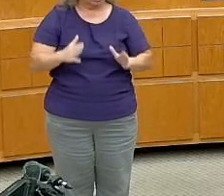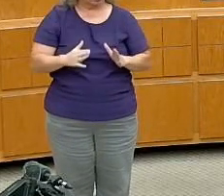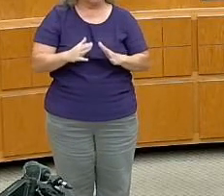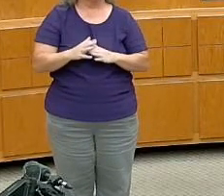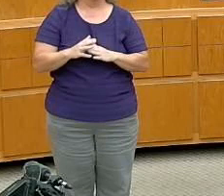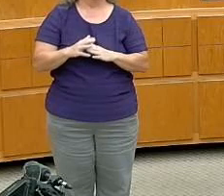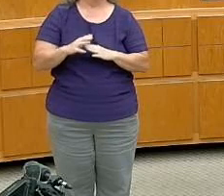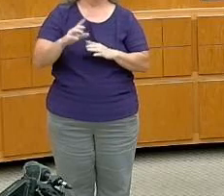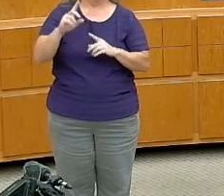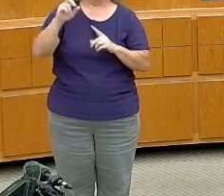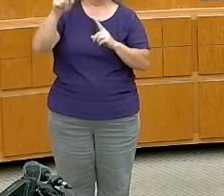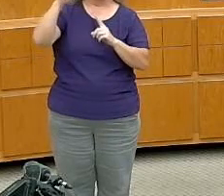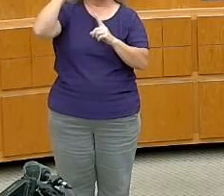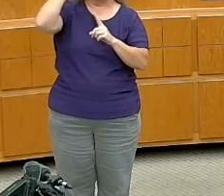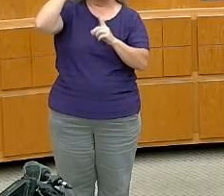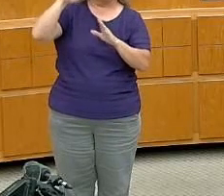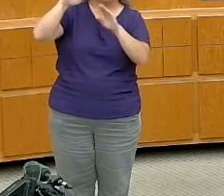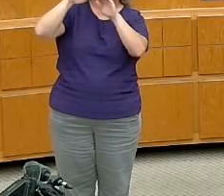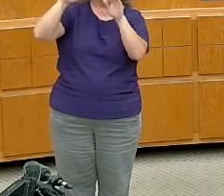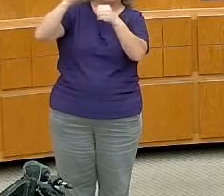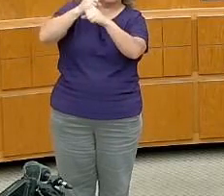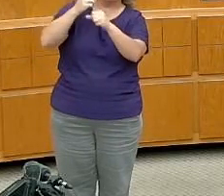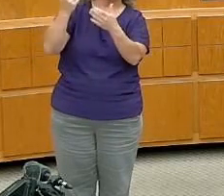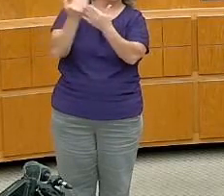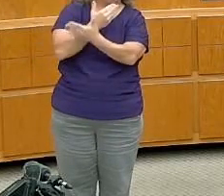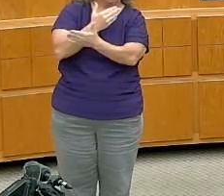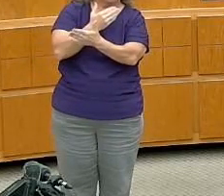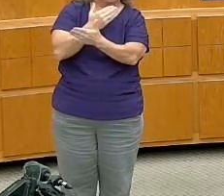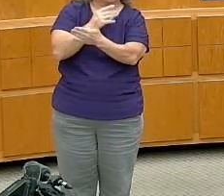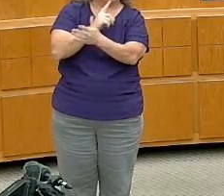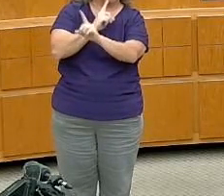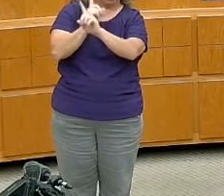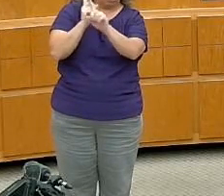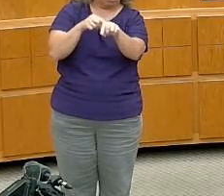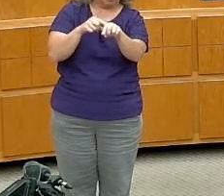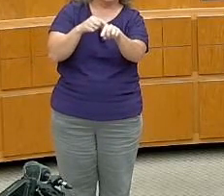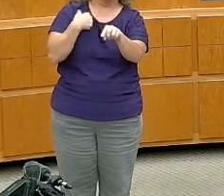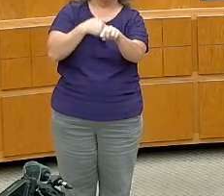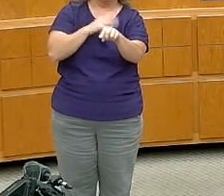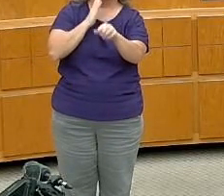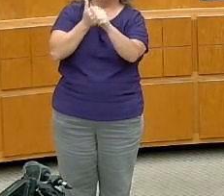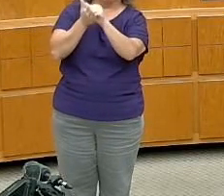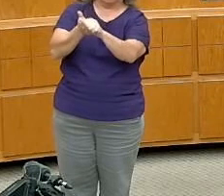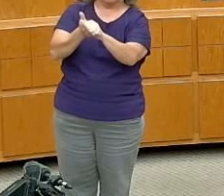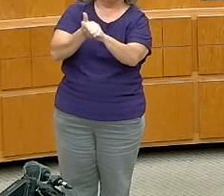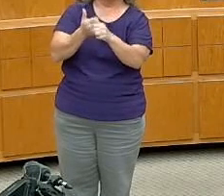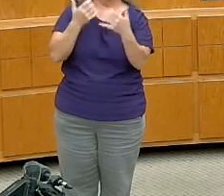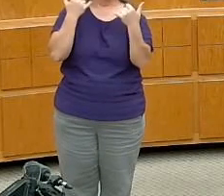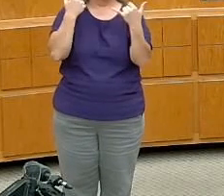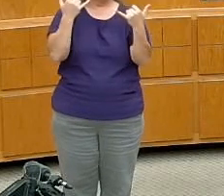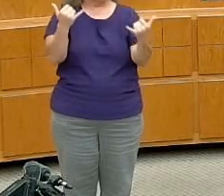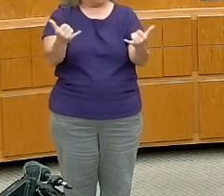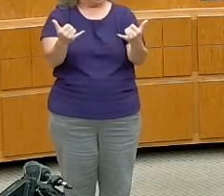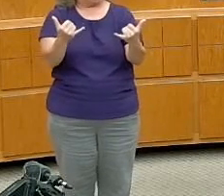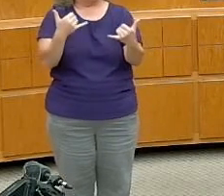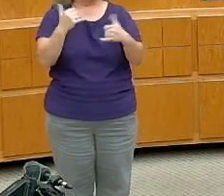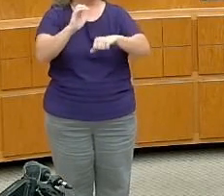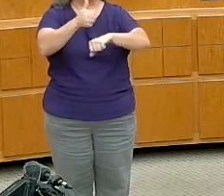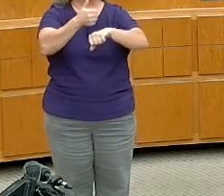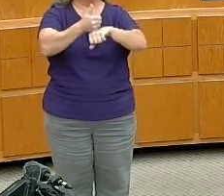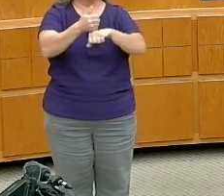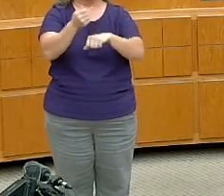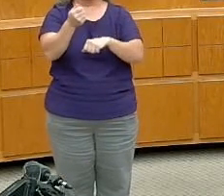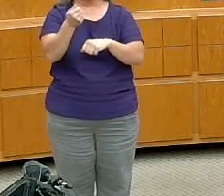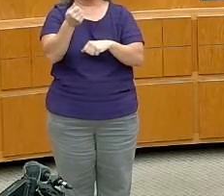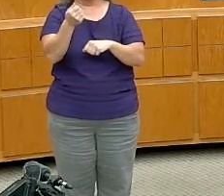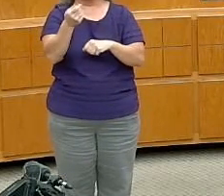new direction, we too will make those evaluations. But our orders are still in place until April the 30th. And once again, if